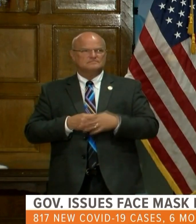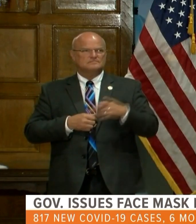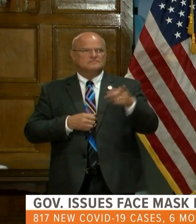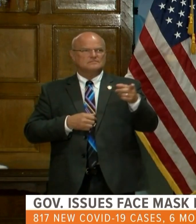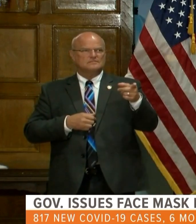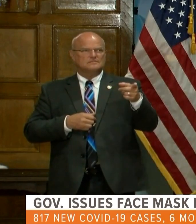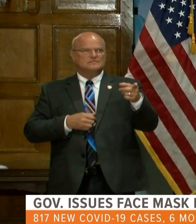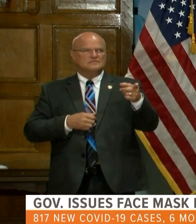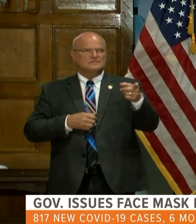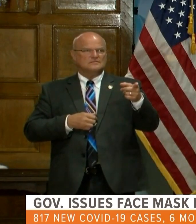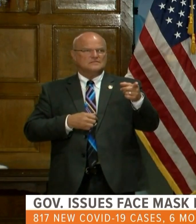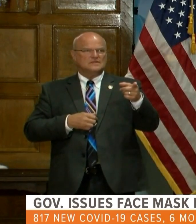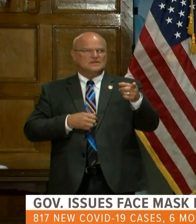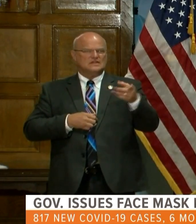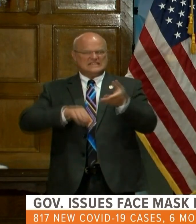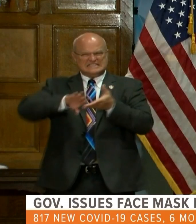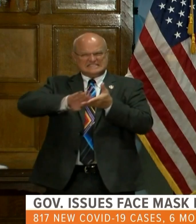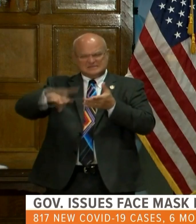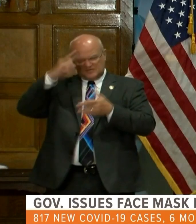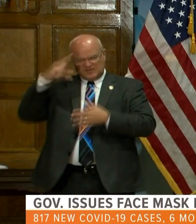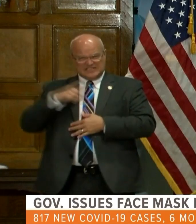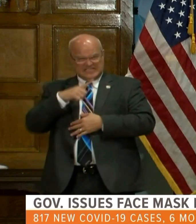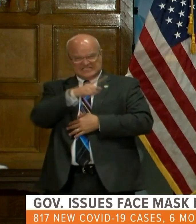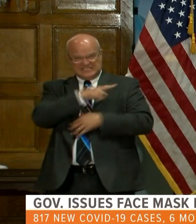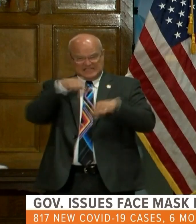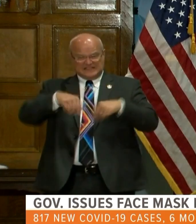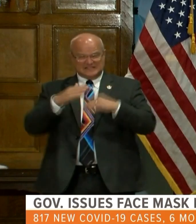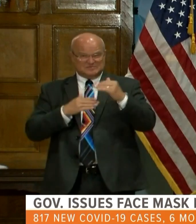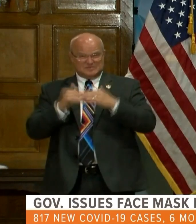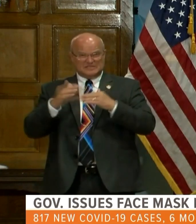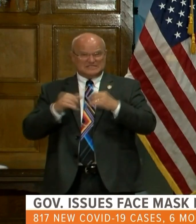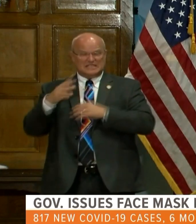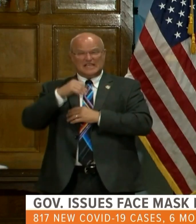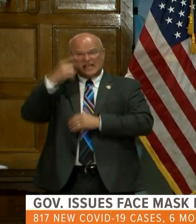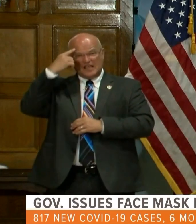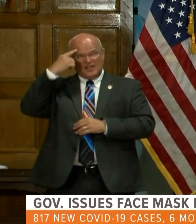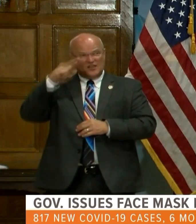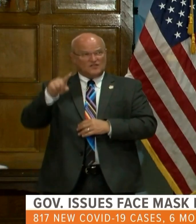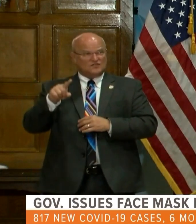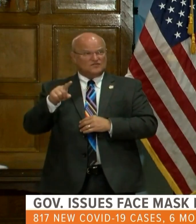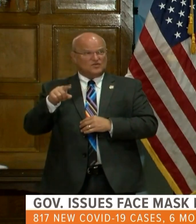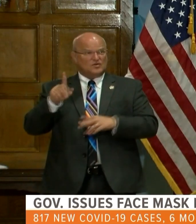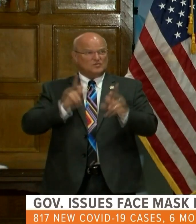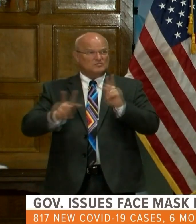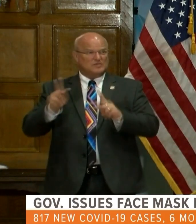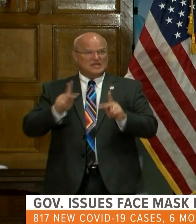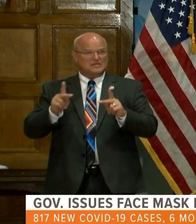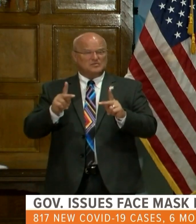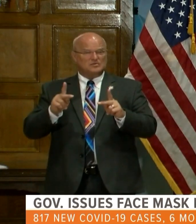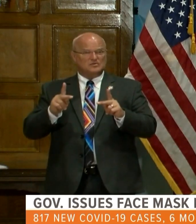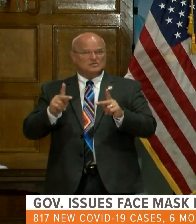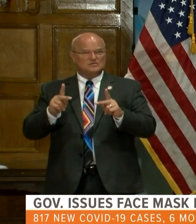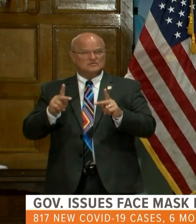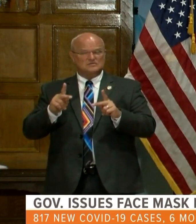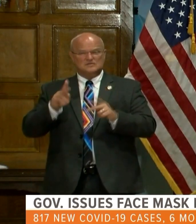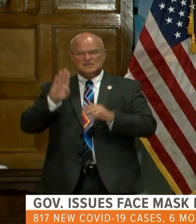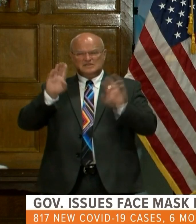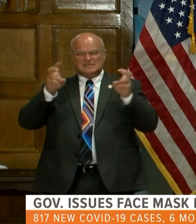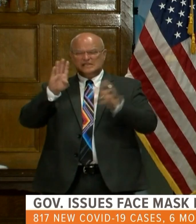Is there an exemption for legislators in this building and for those in Big Mac?